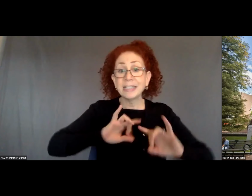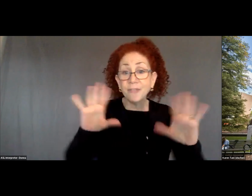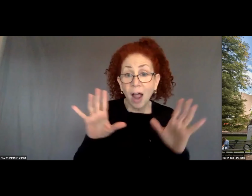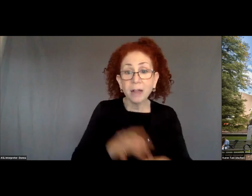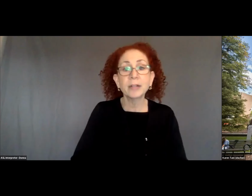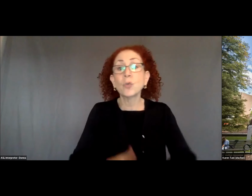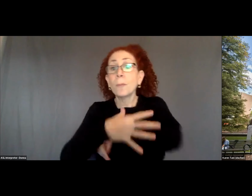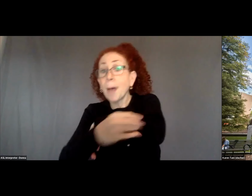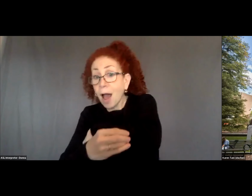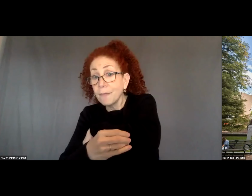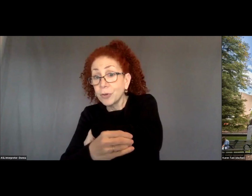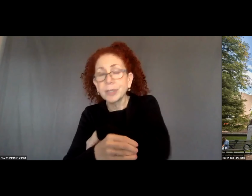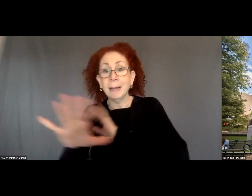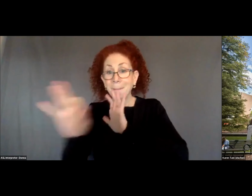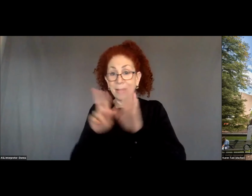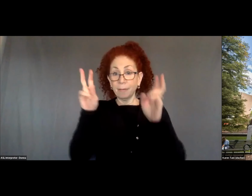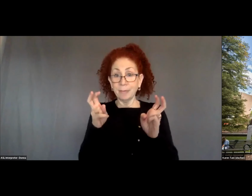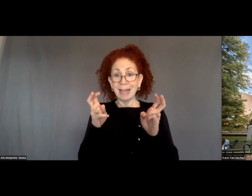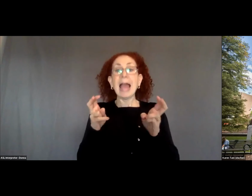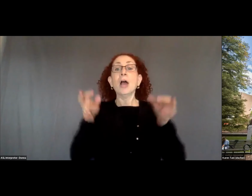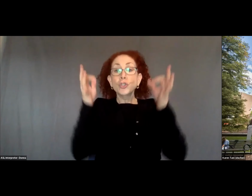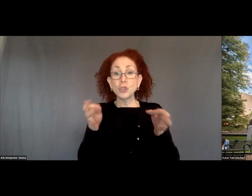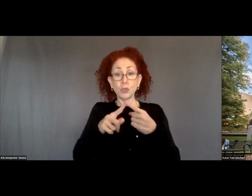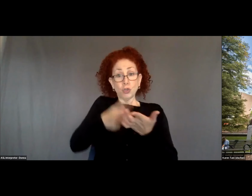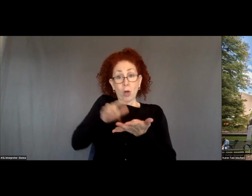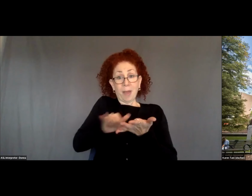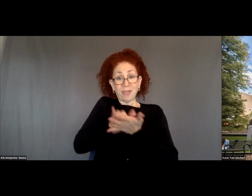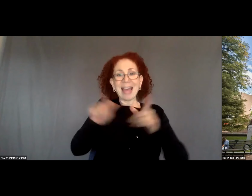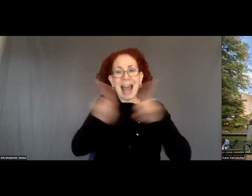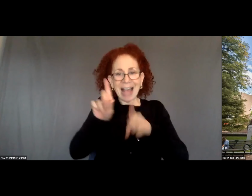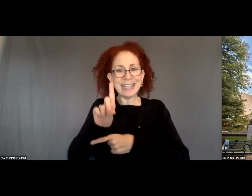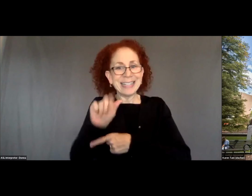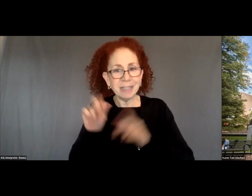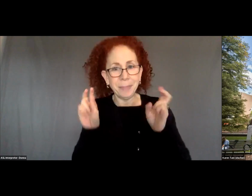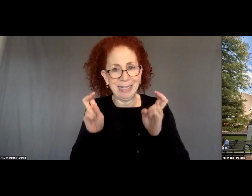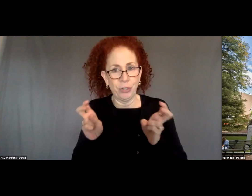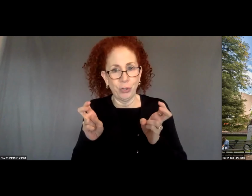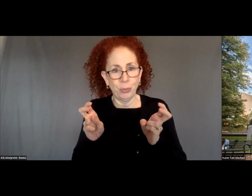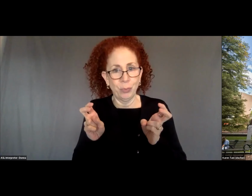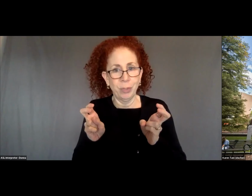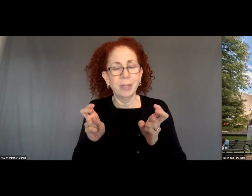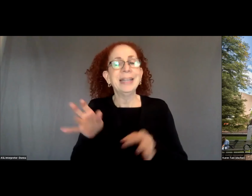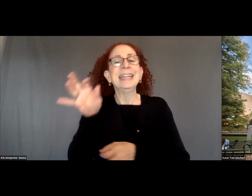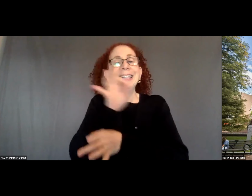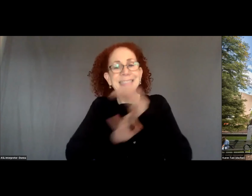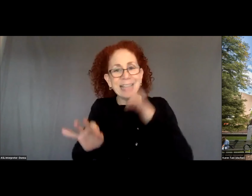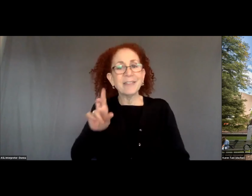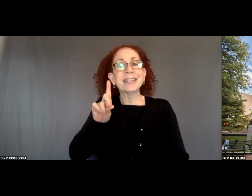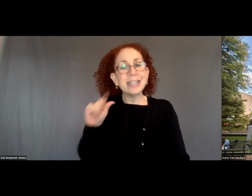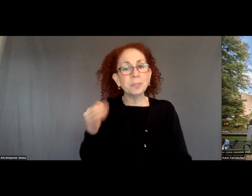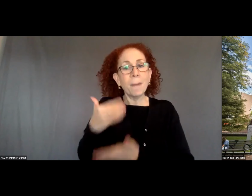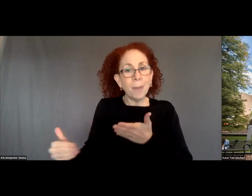or poverty, and choosing to talk about it as a disability issue rather than leaving the disability